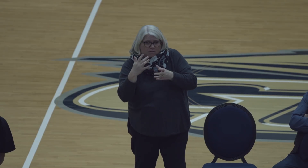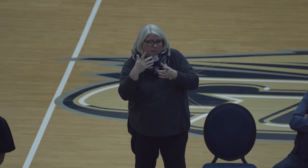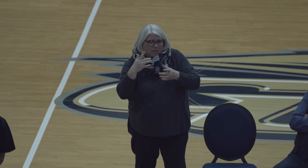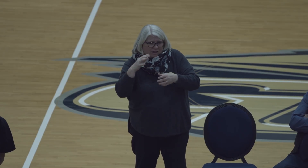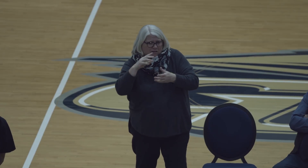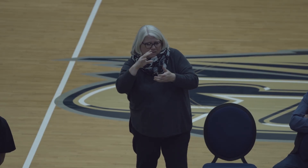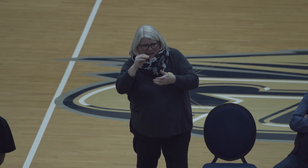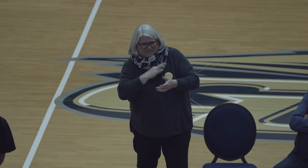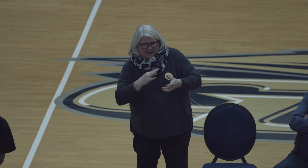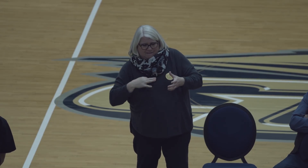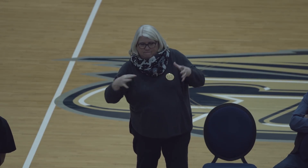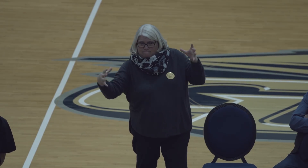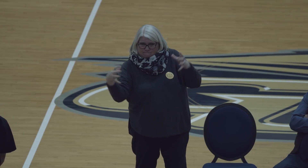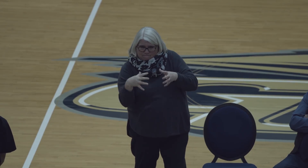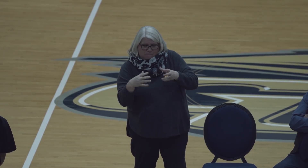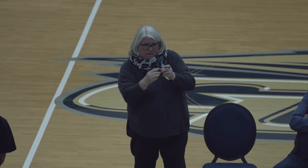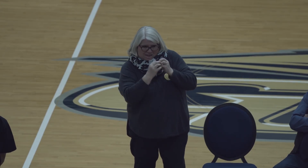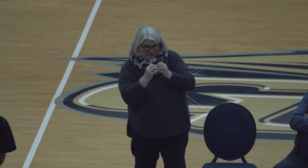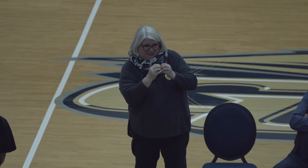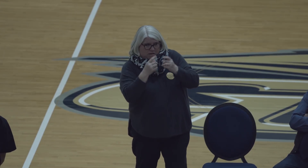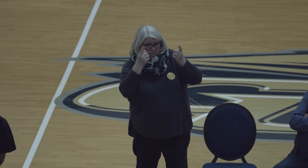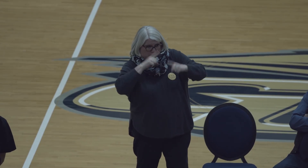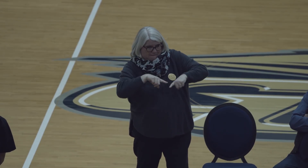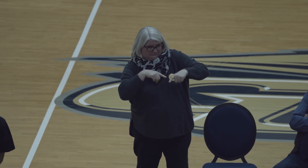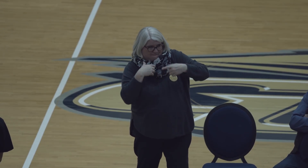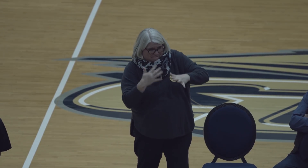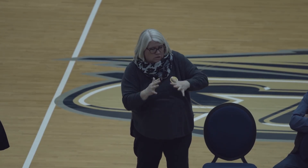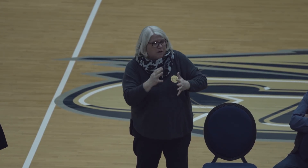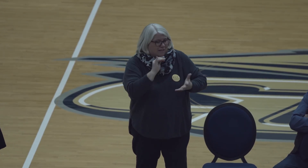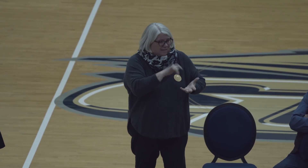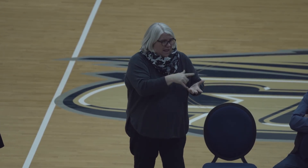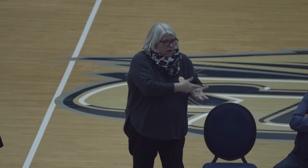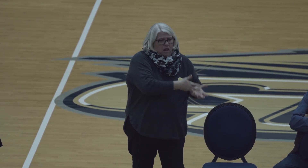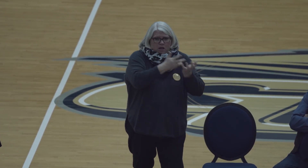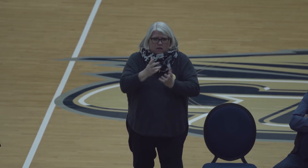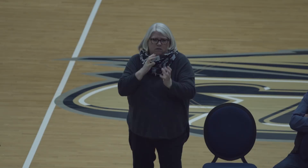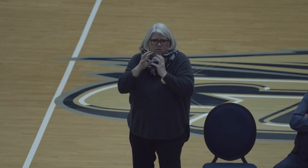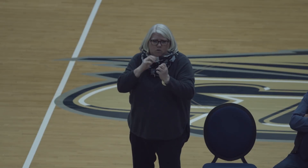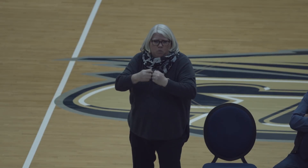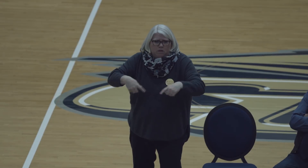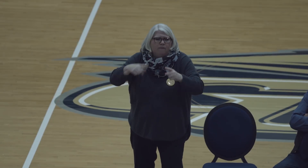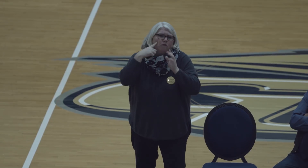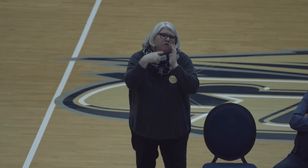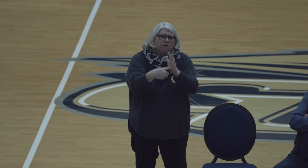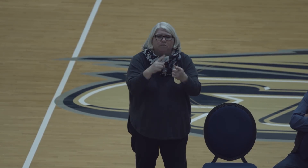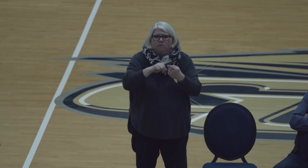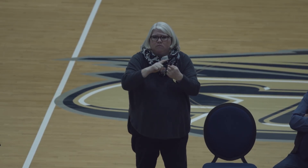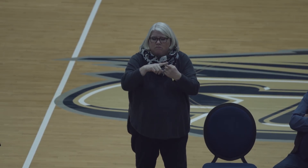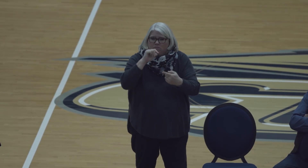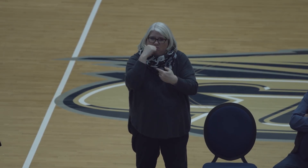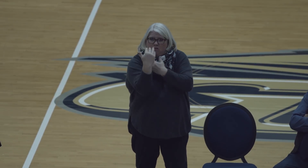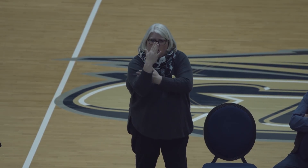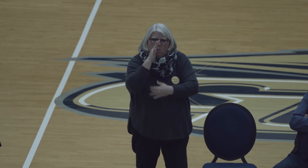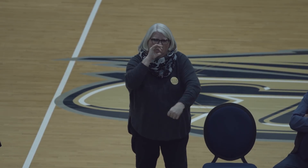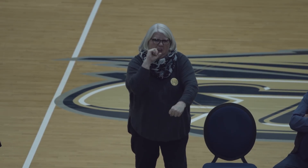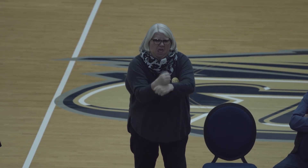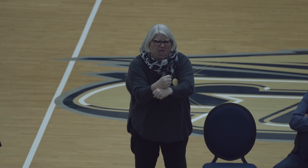So we did chants and rallies at the time, and we would then use that hub